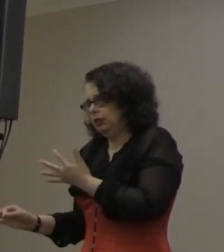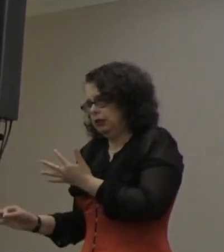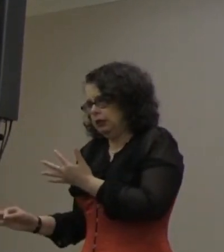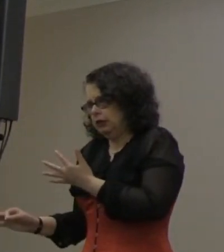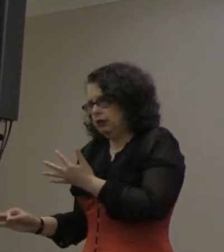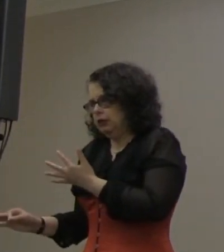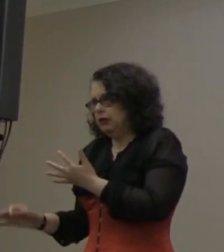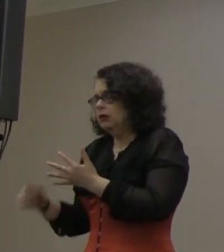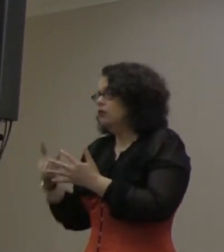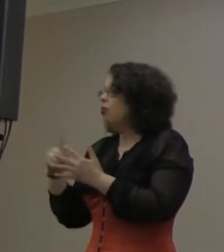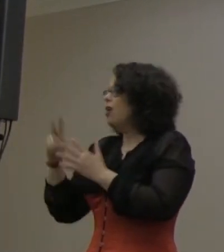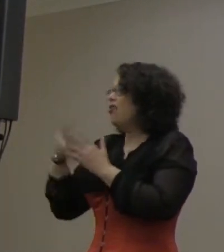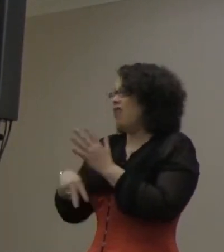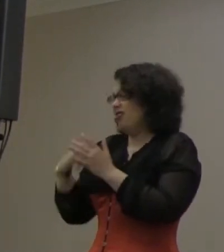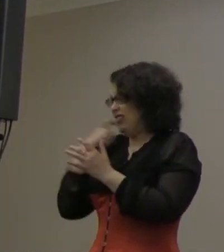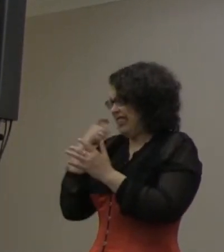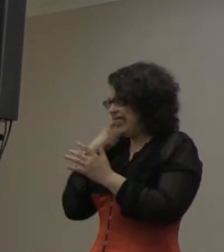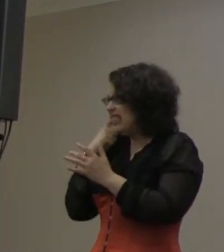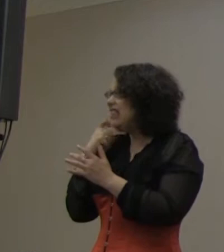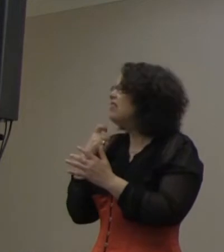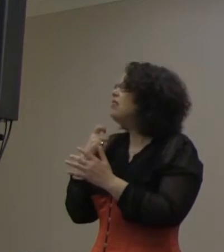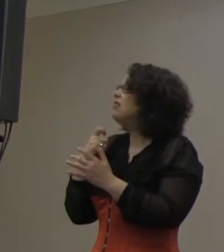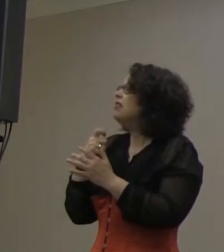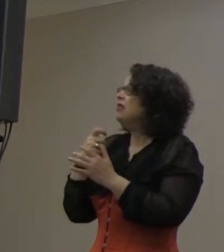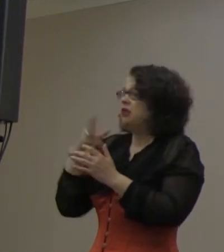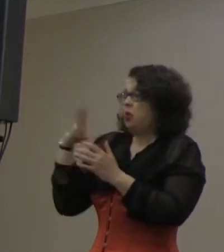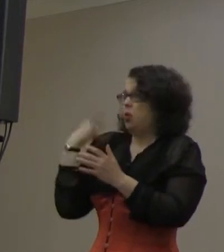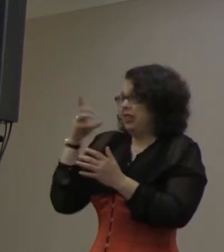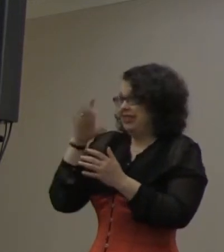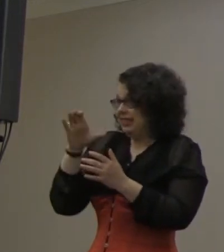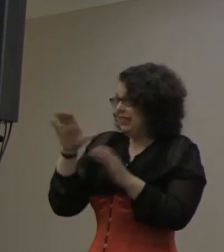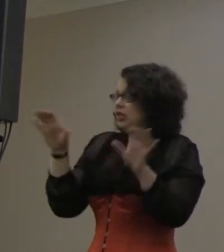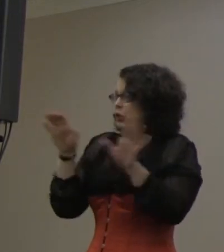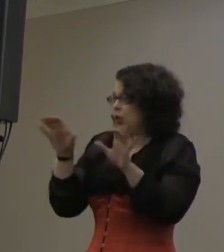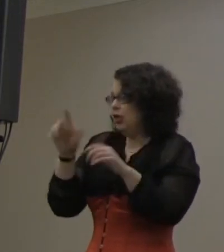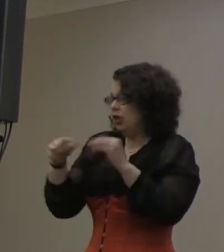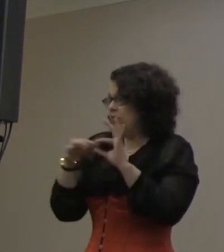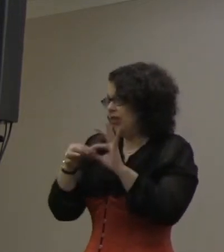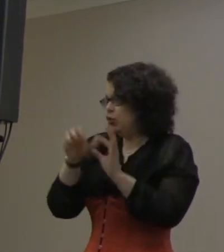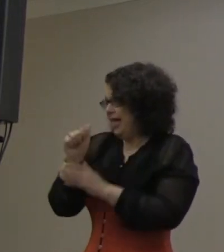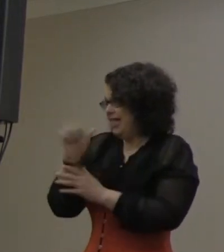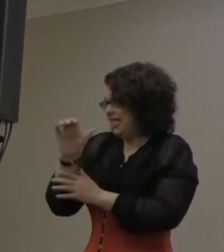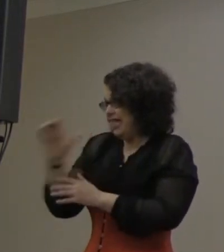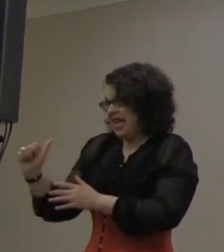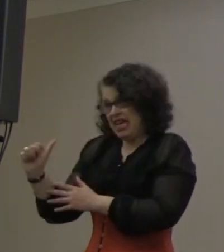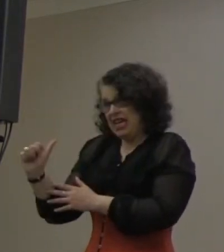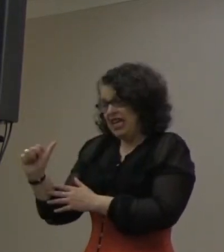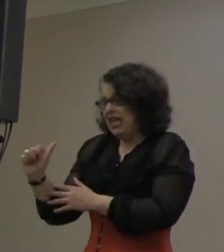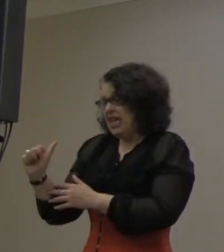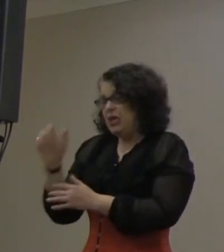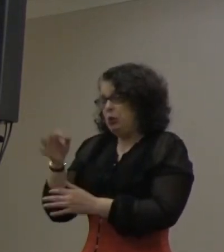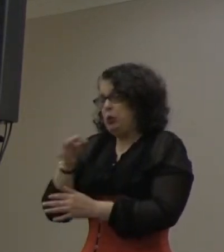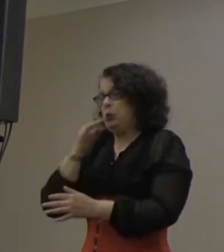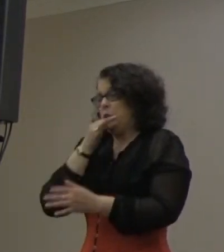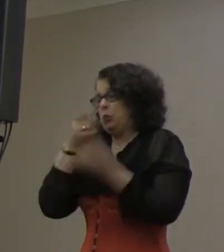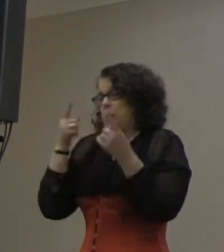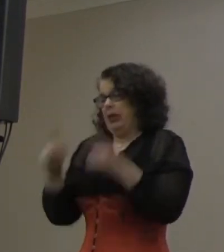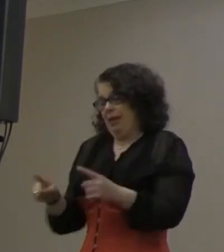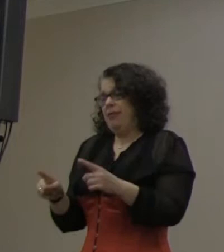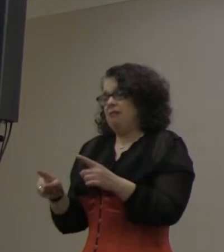have read in the last few days, the efforts in Washington around the ACA, it's already on the verge of happening in terms